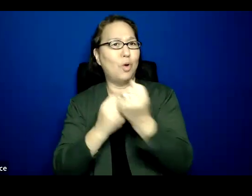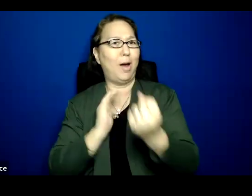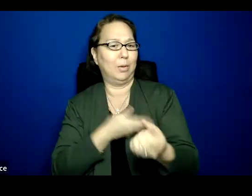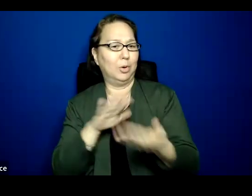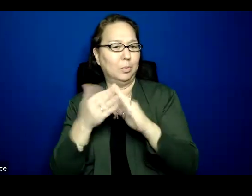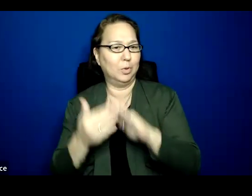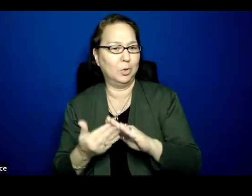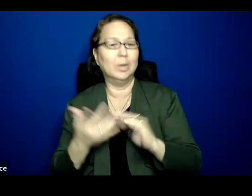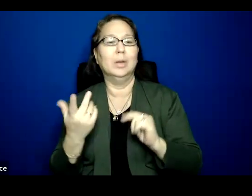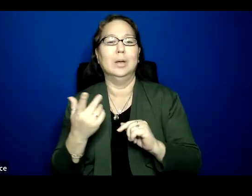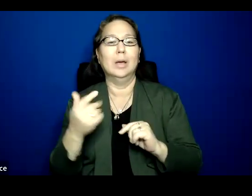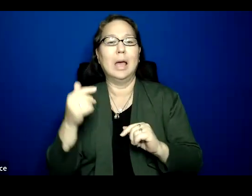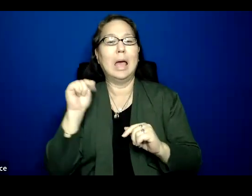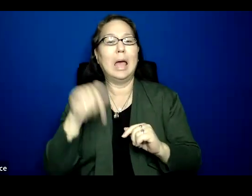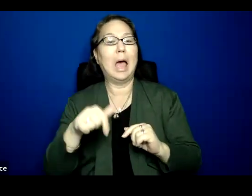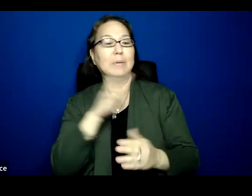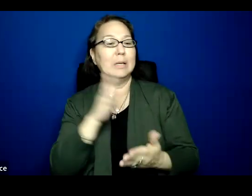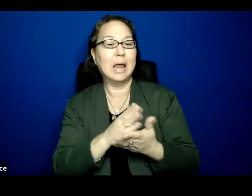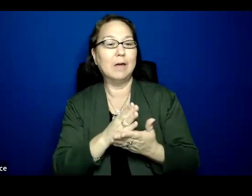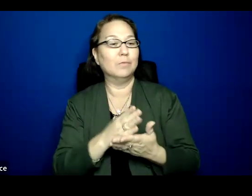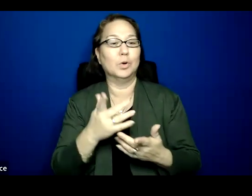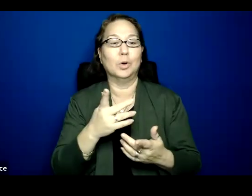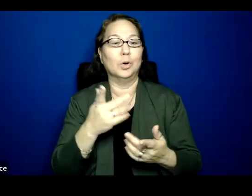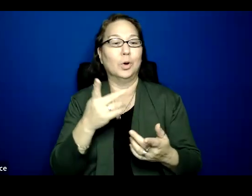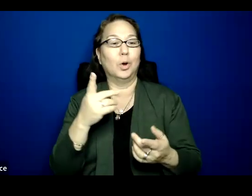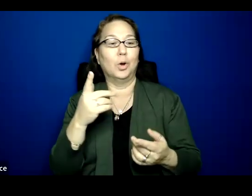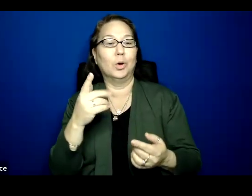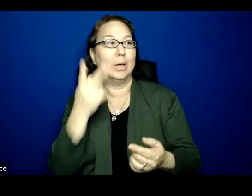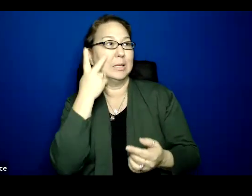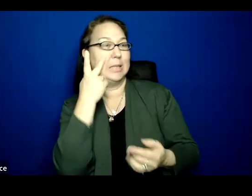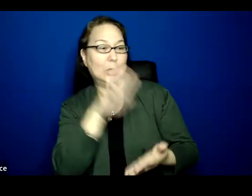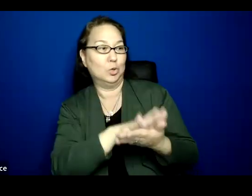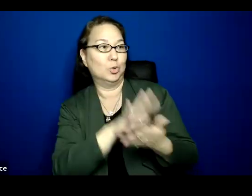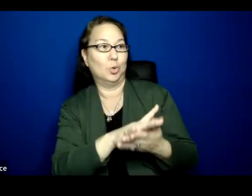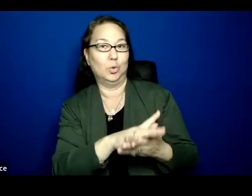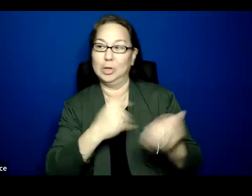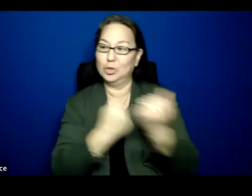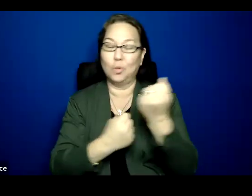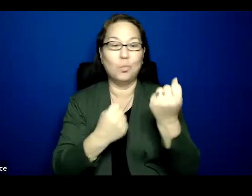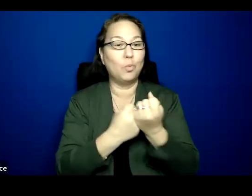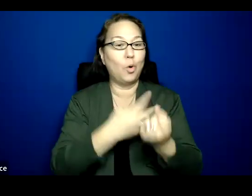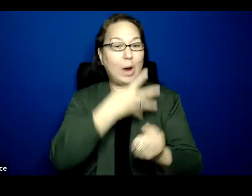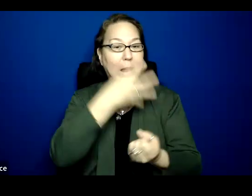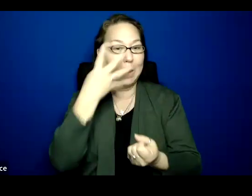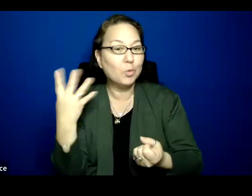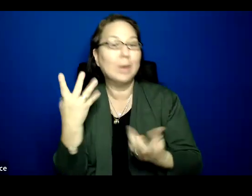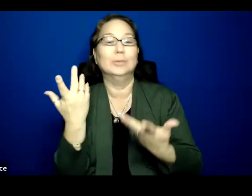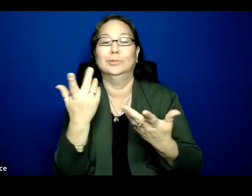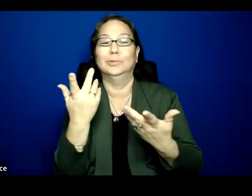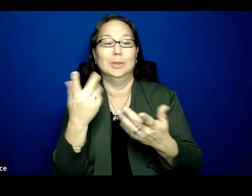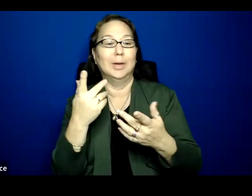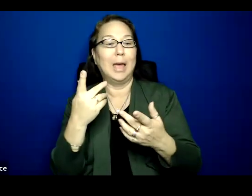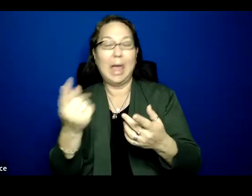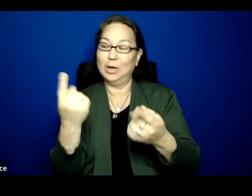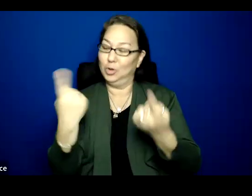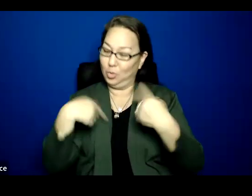way Cash does. By that I mean Cash to make sure students come from different countries feel like welcome, respected,